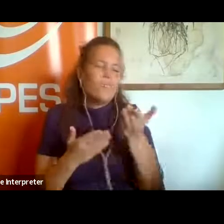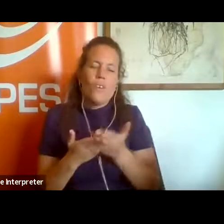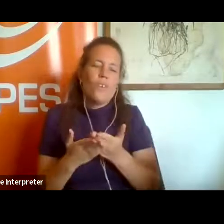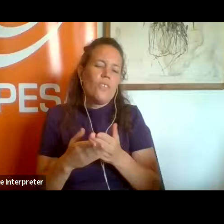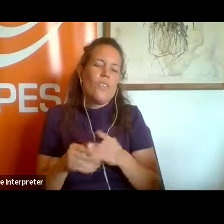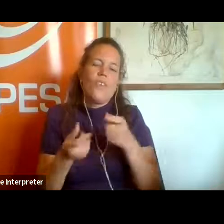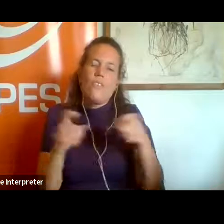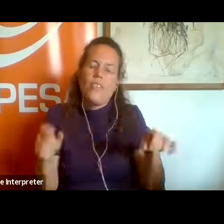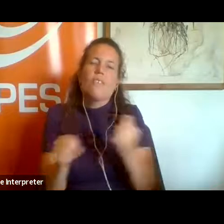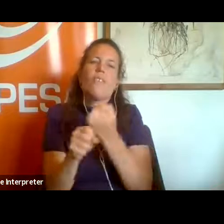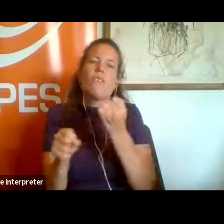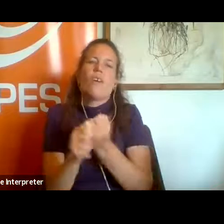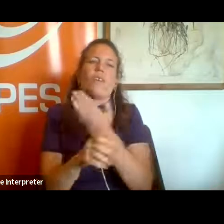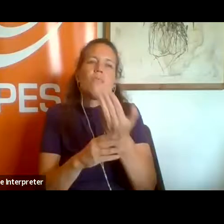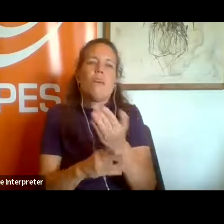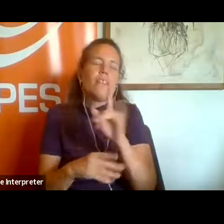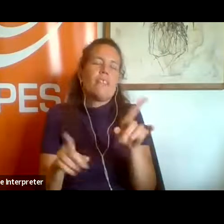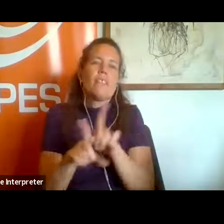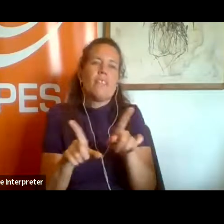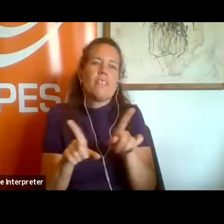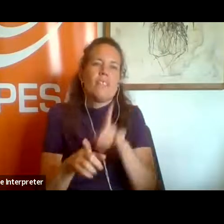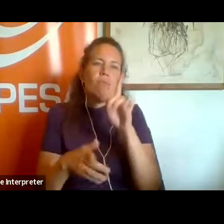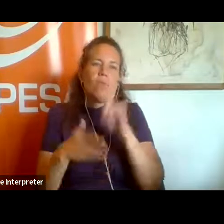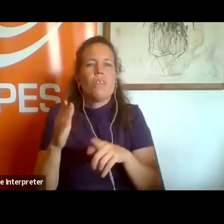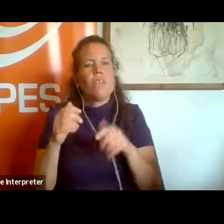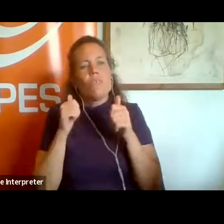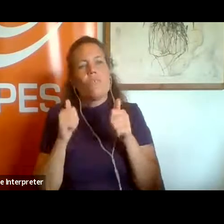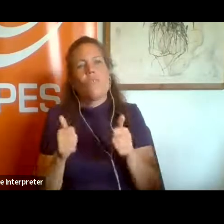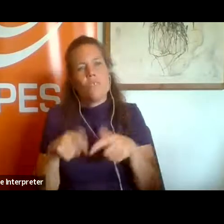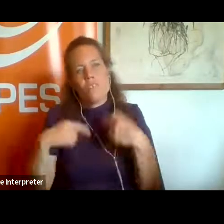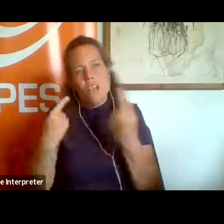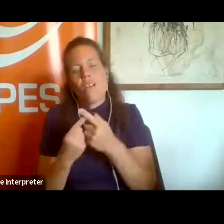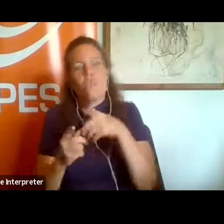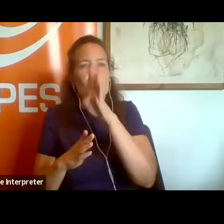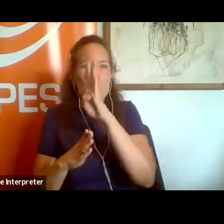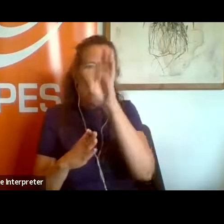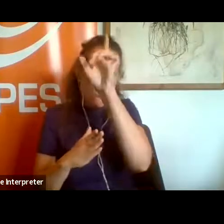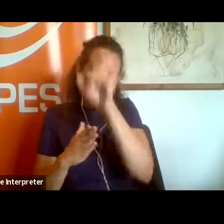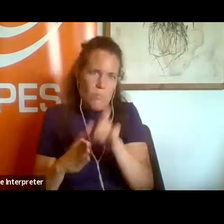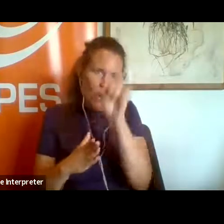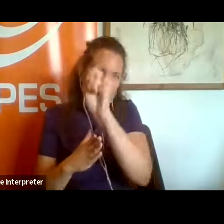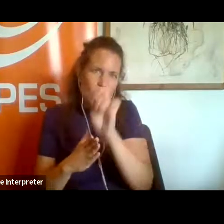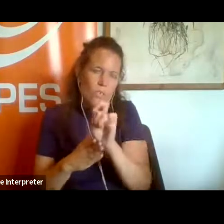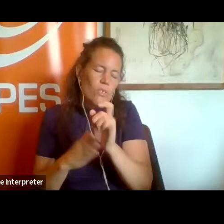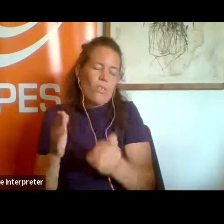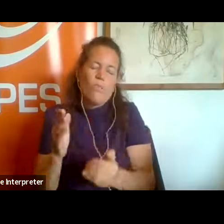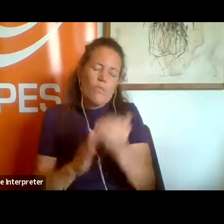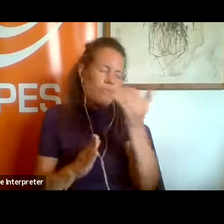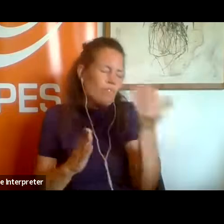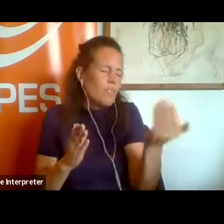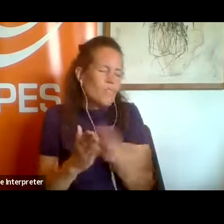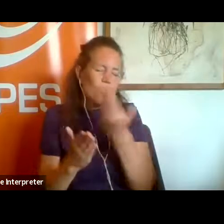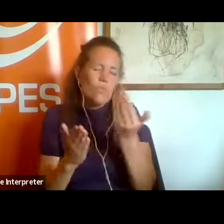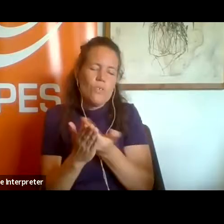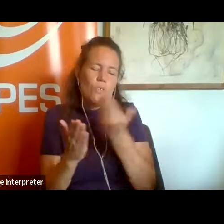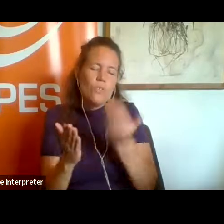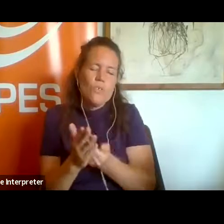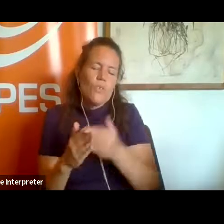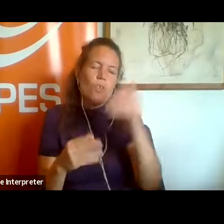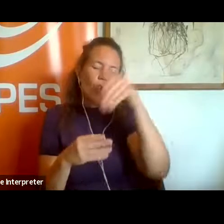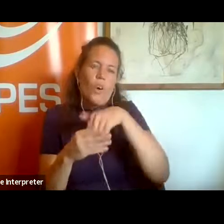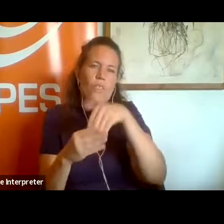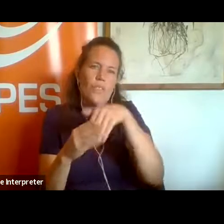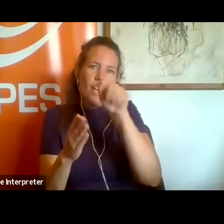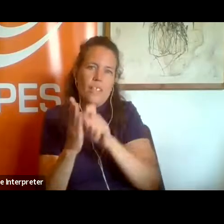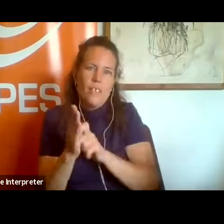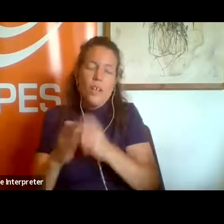But again, as I said, something that I think is really cool is our blog posts. So a lot of fresh content about the positives